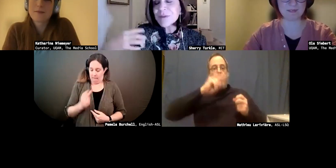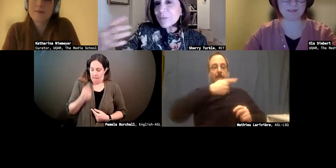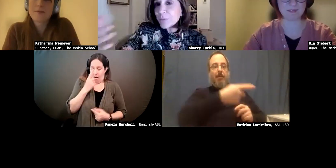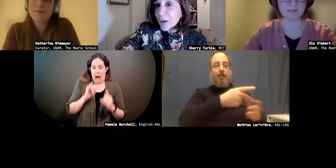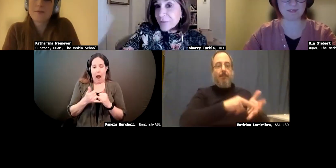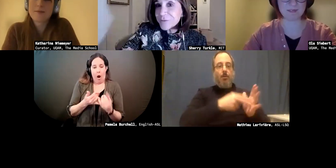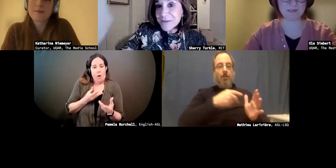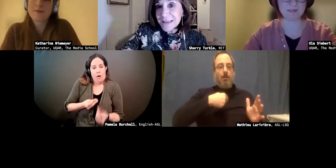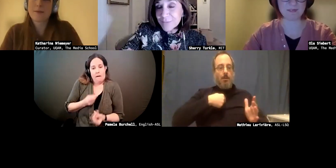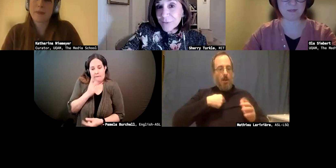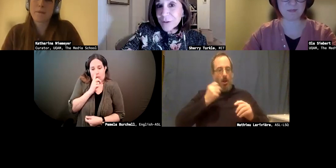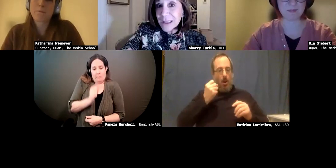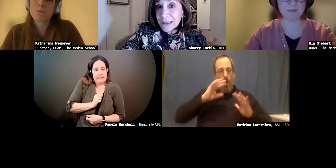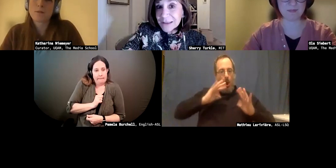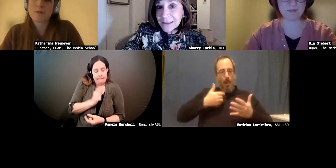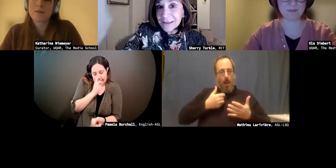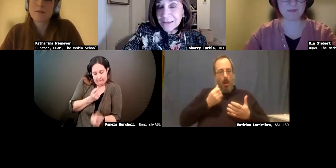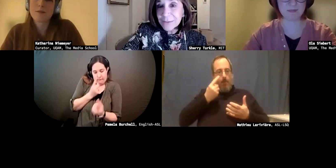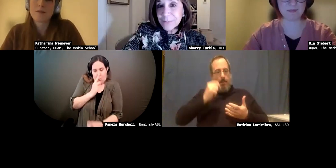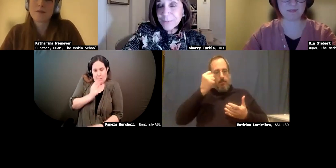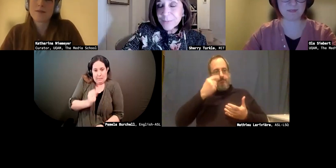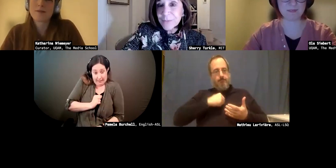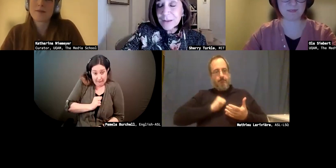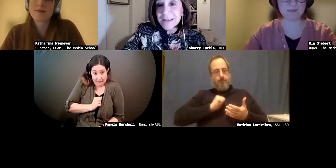So empathy for others is a very healing